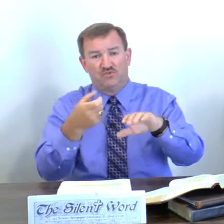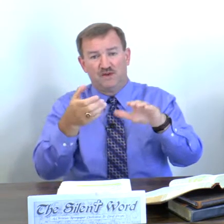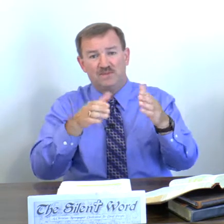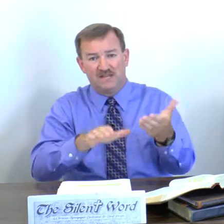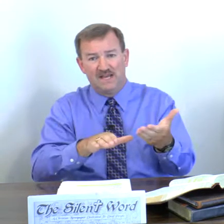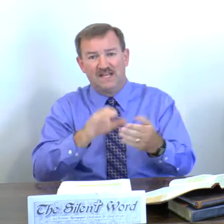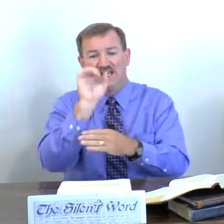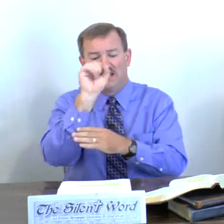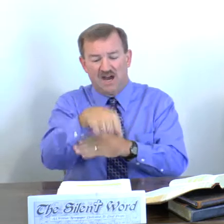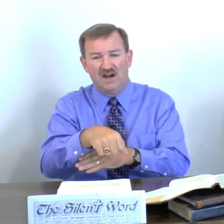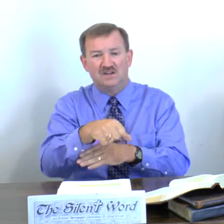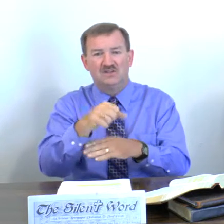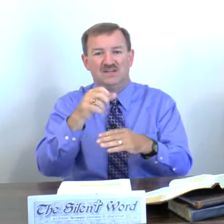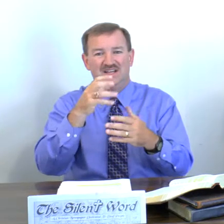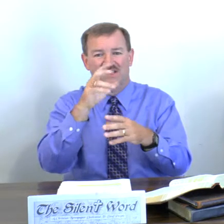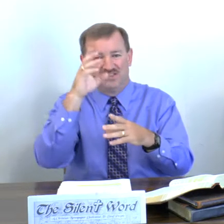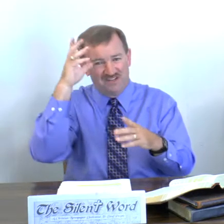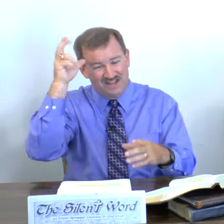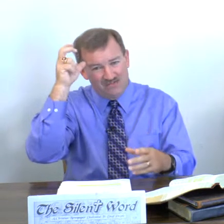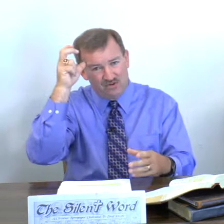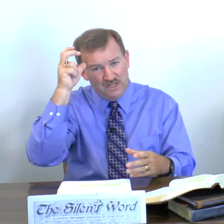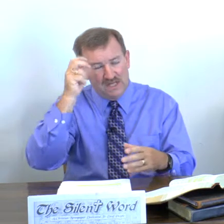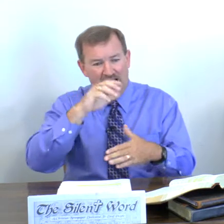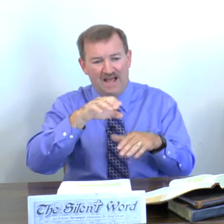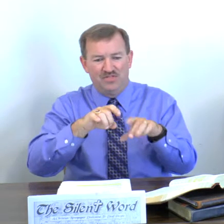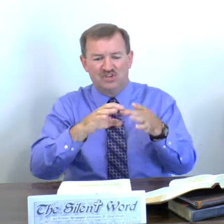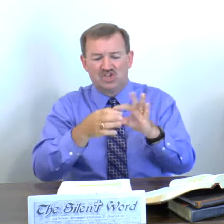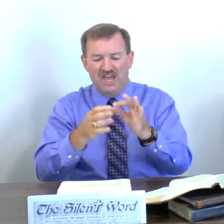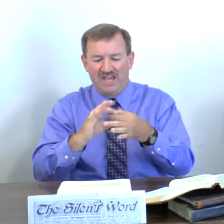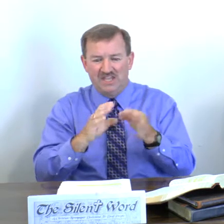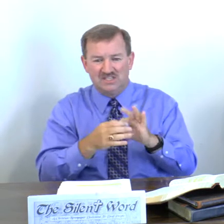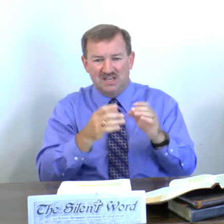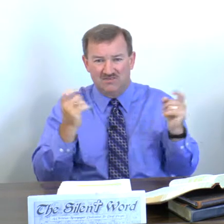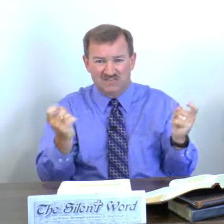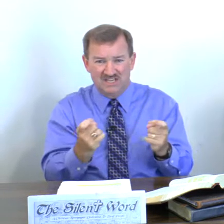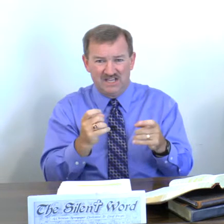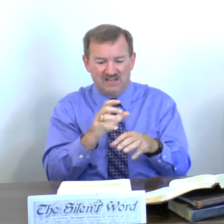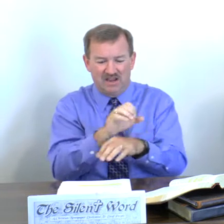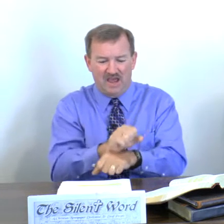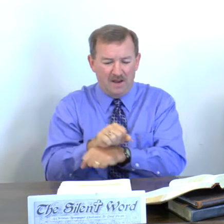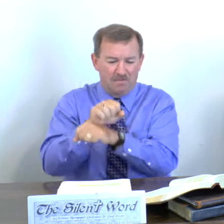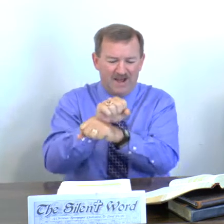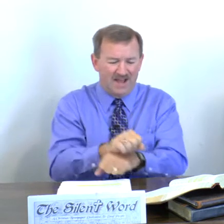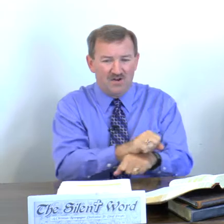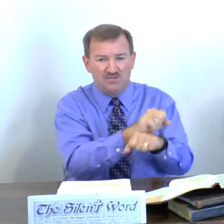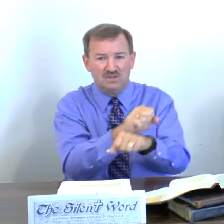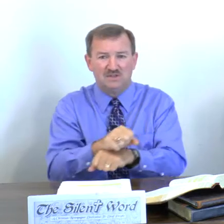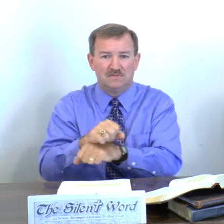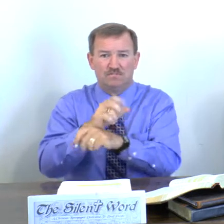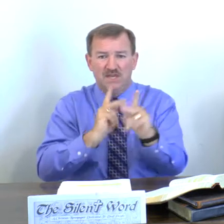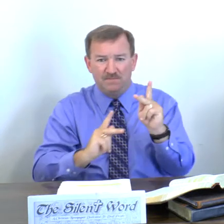from the dead, he conquered the devil. And the chains of sin that had bound